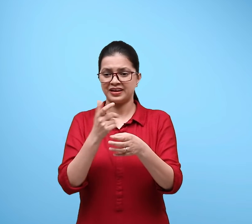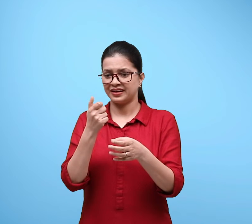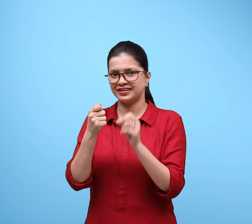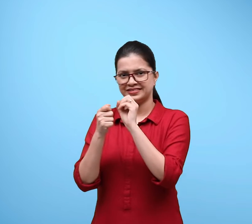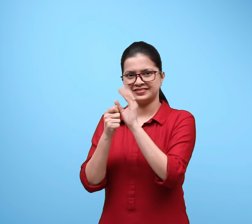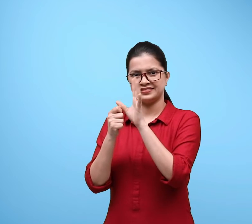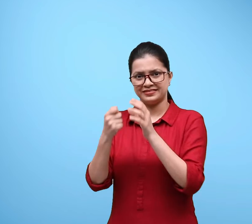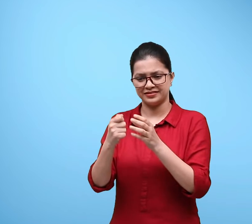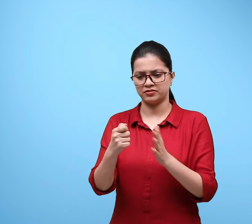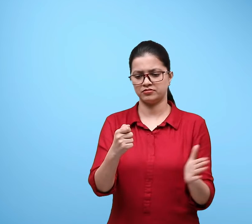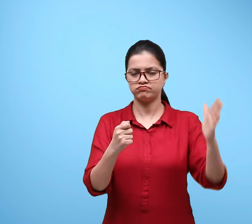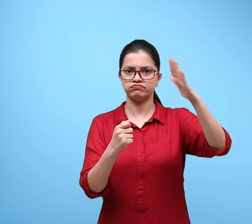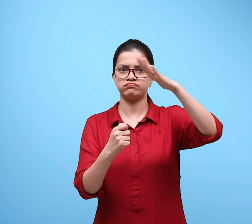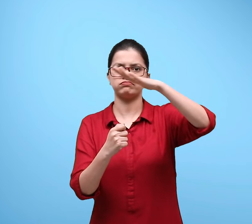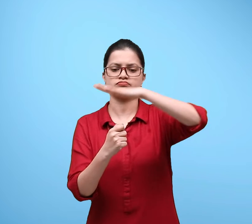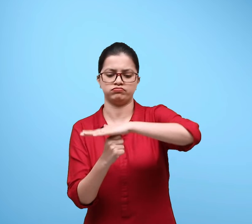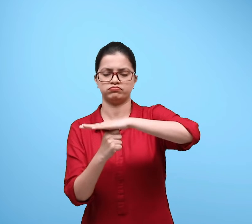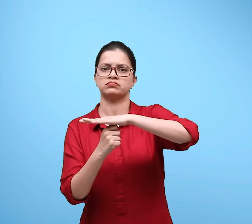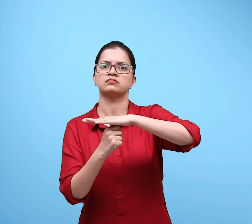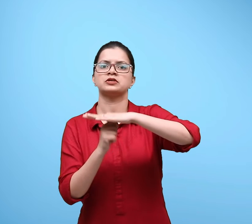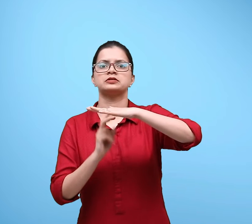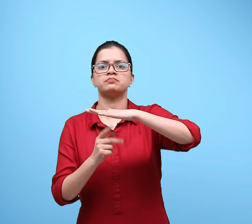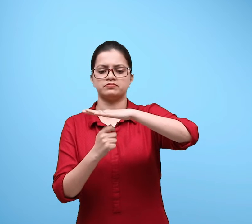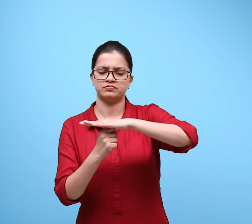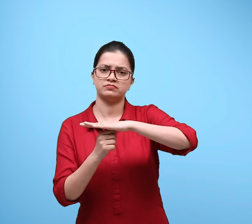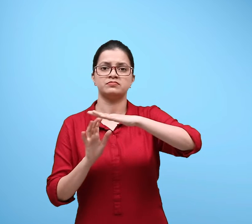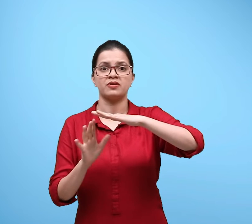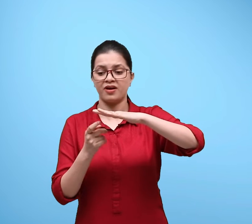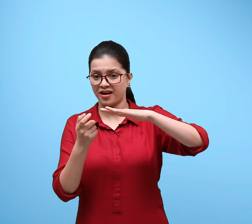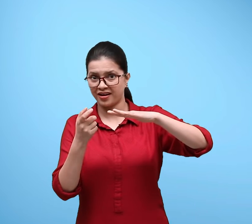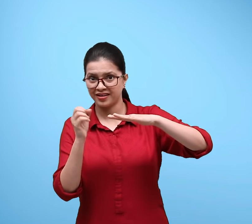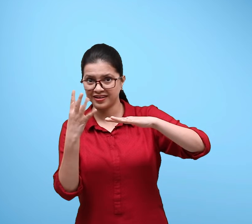Switch on the torch and observe the other side of the palm.